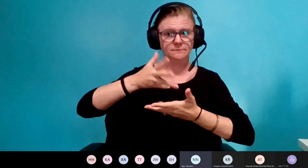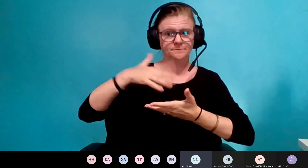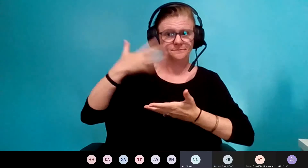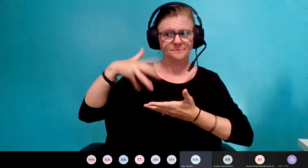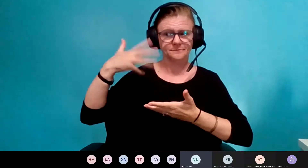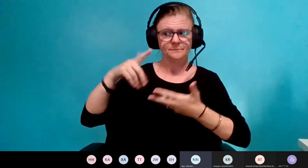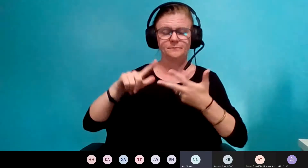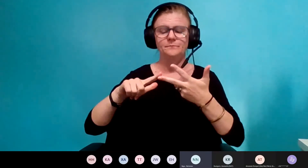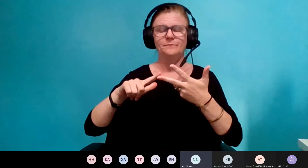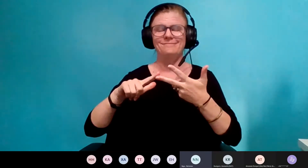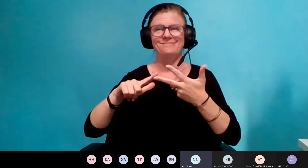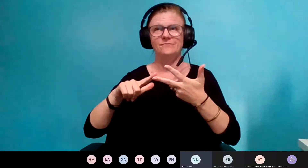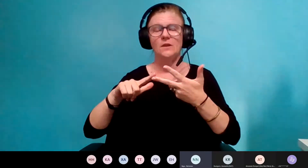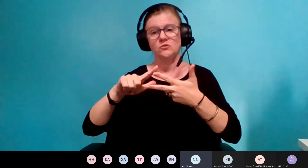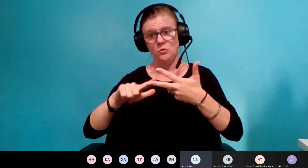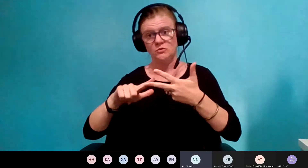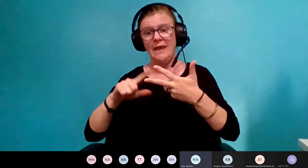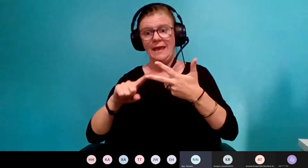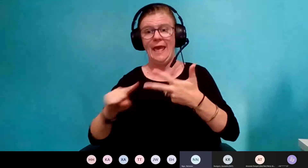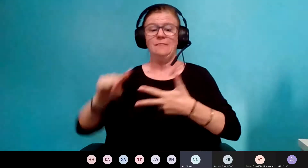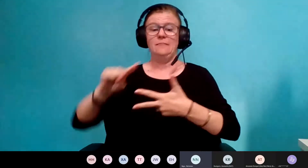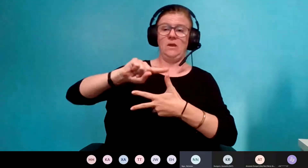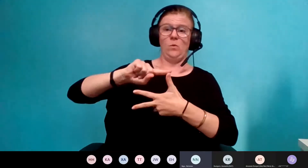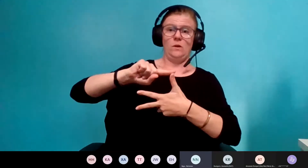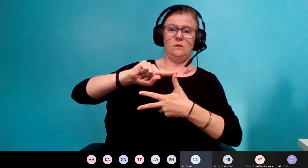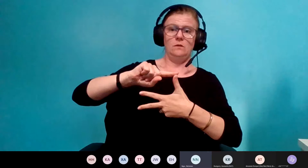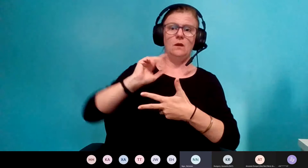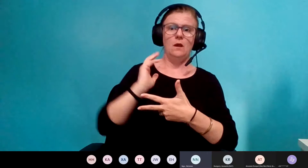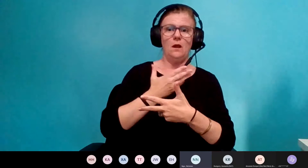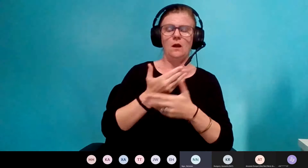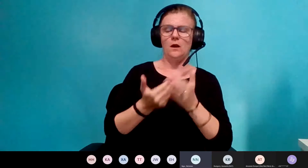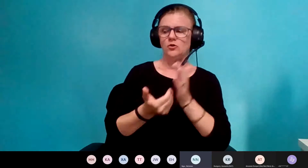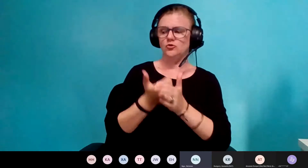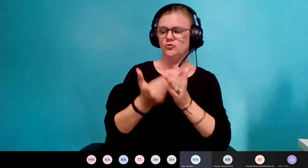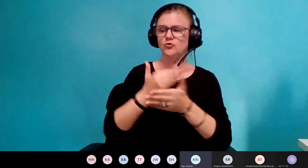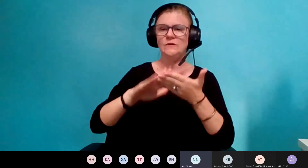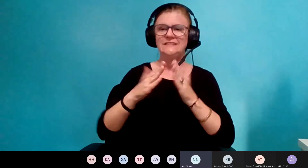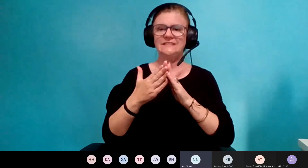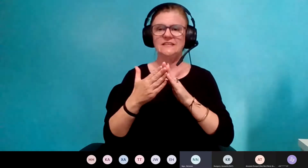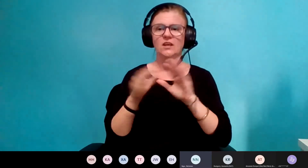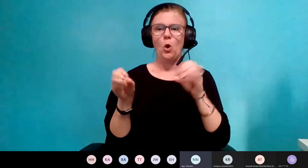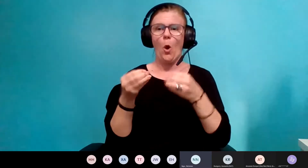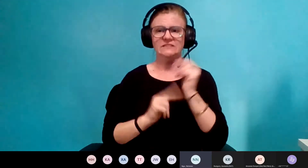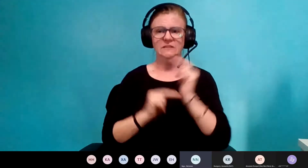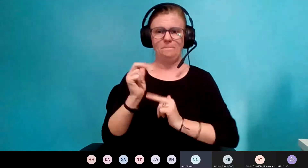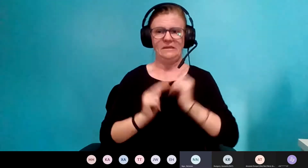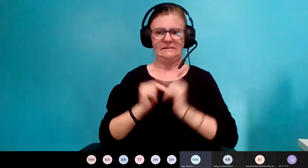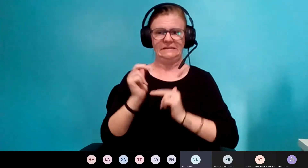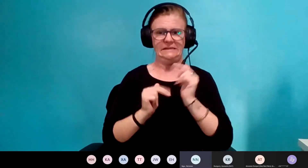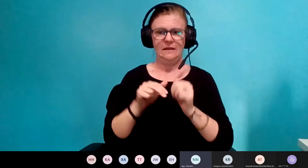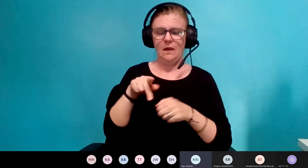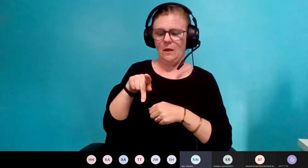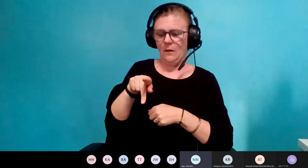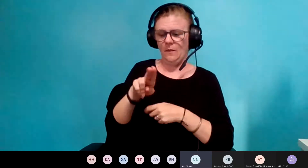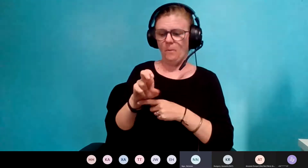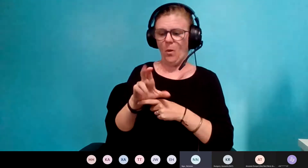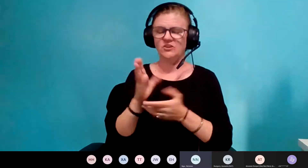The big one that I've been trying to get to the committee is our new city office building and the public service center in